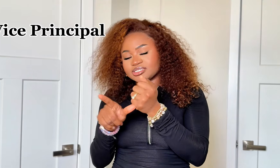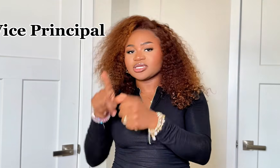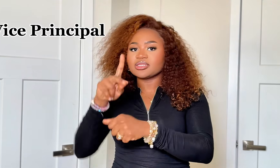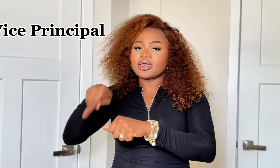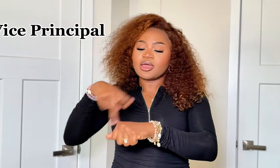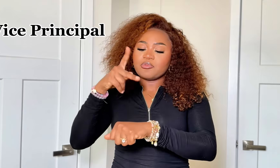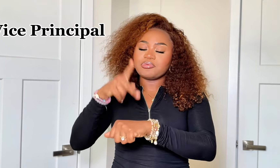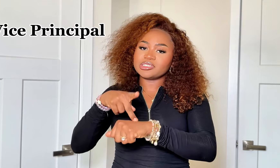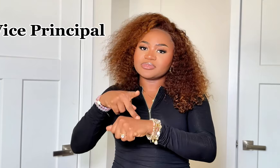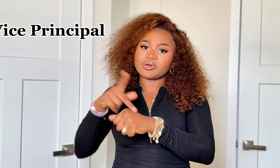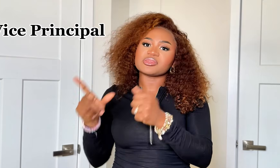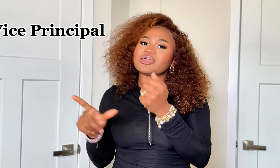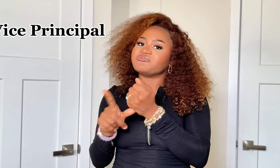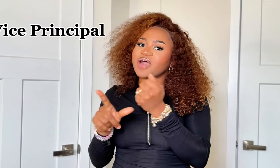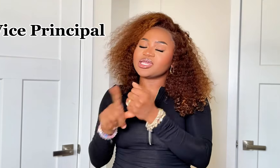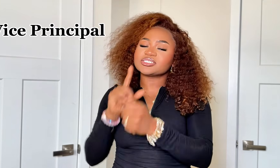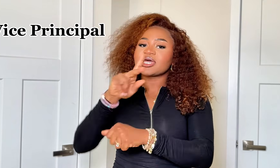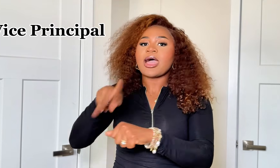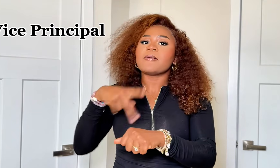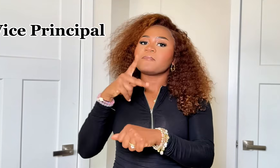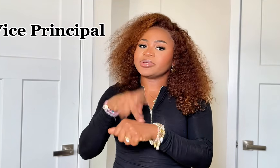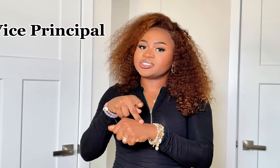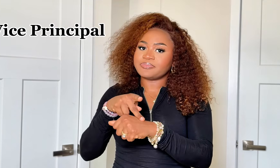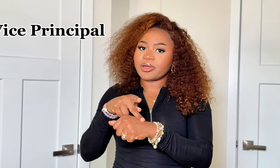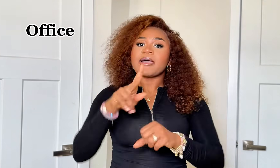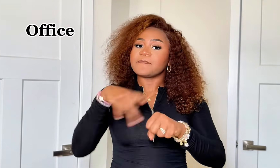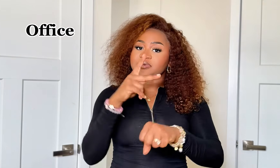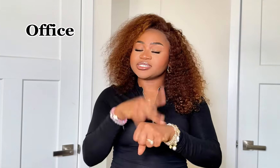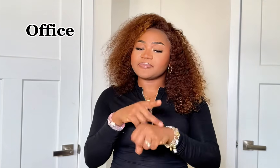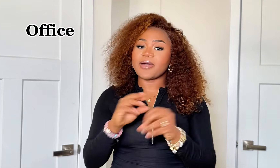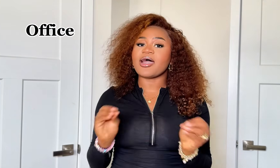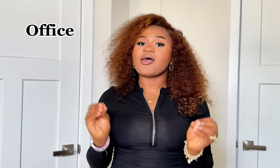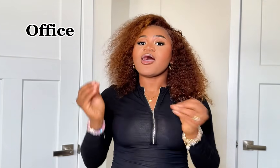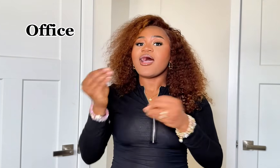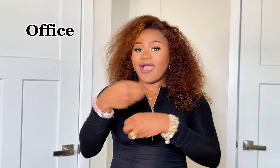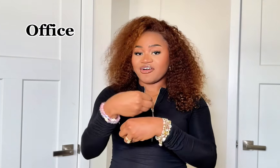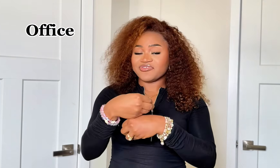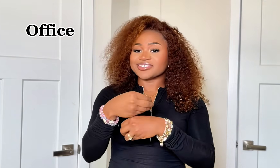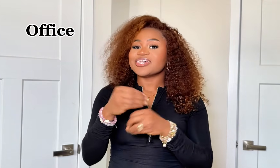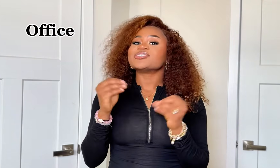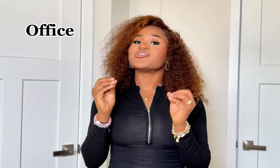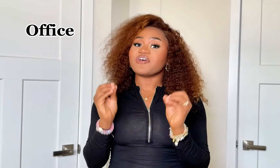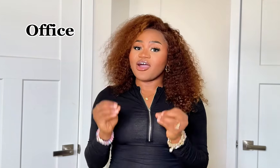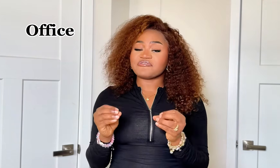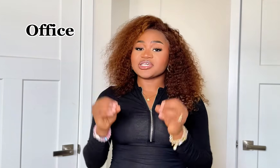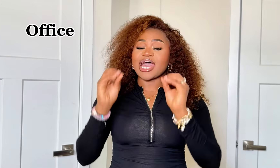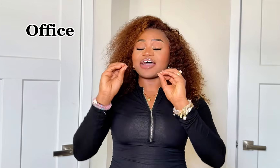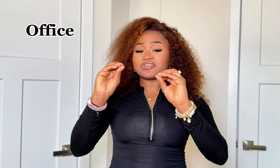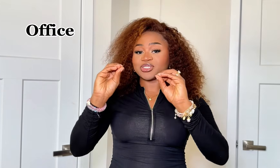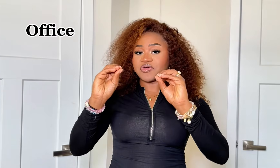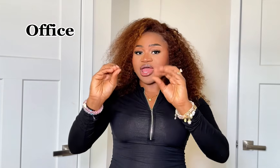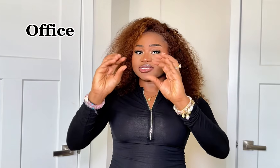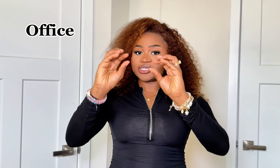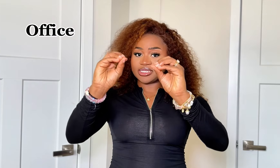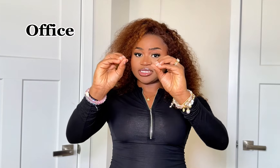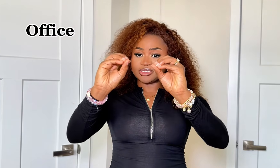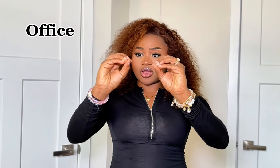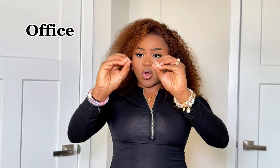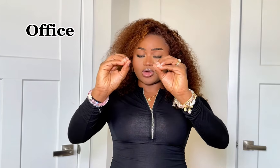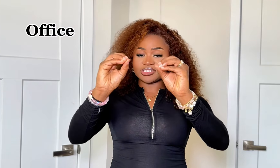Assistant, principal, like vice principal. Principal, office. So for office, have your two hands in this O sign